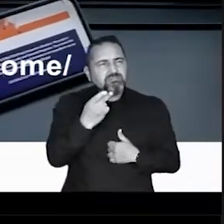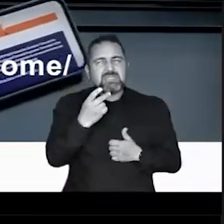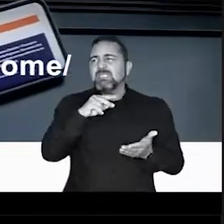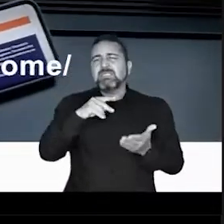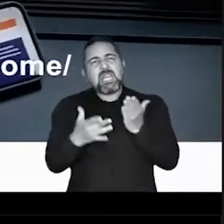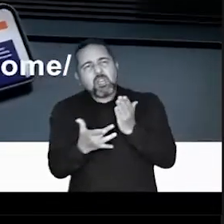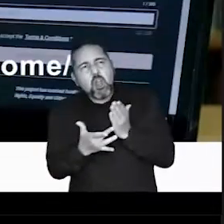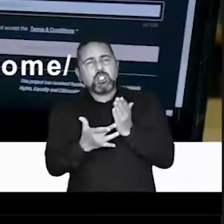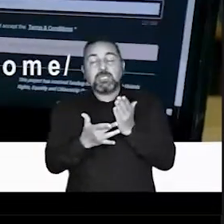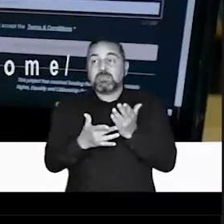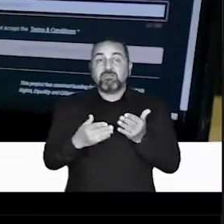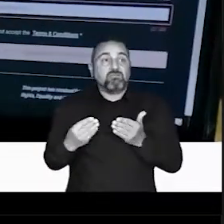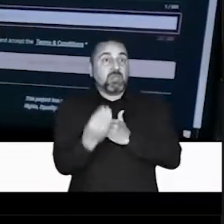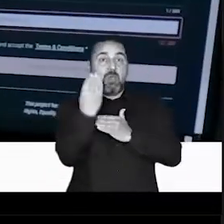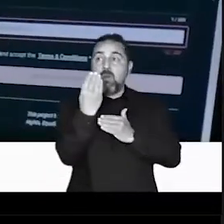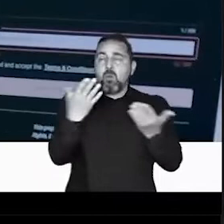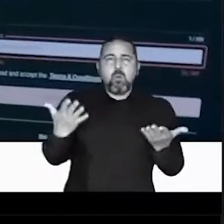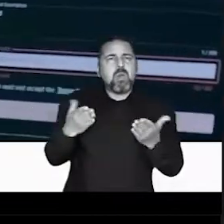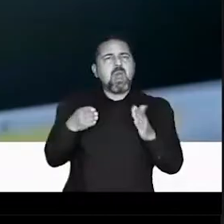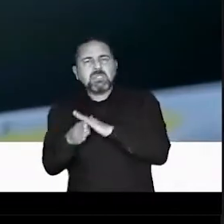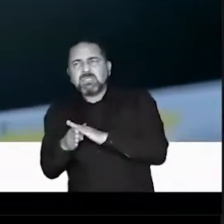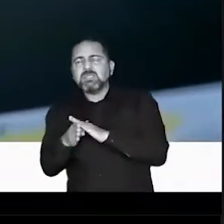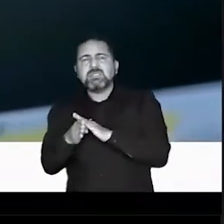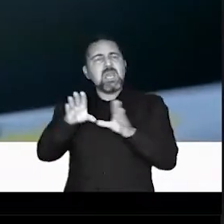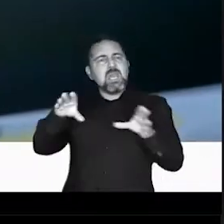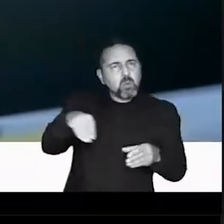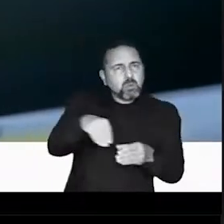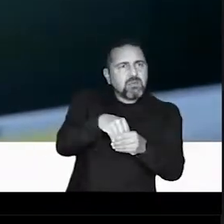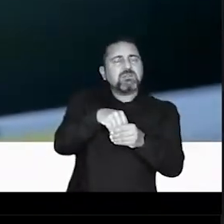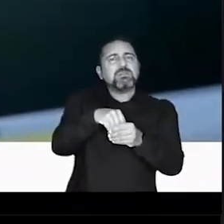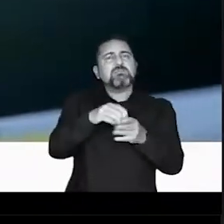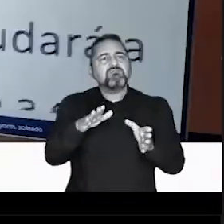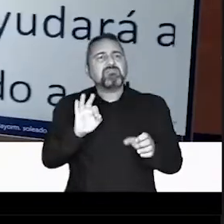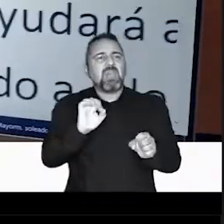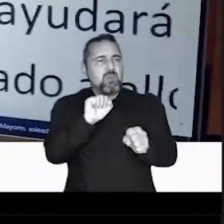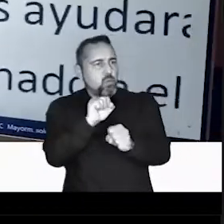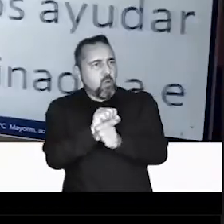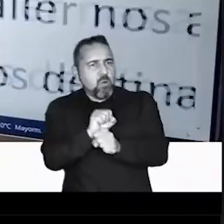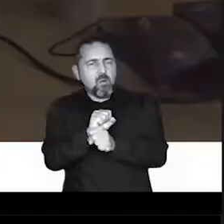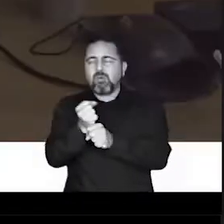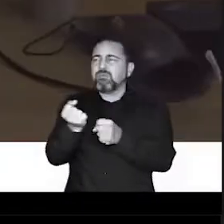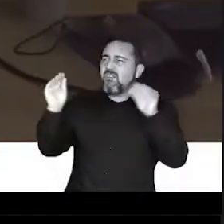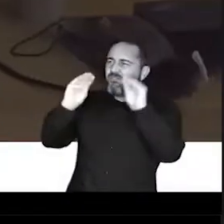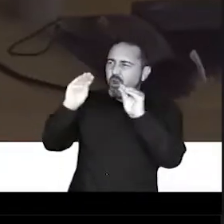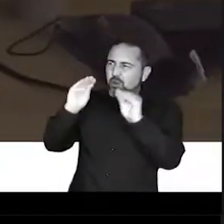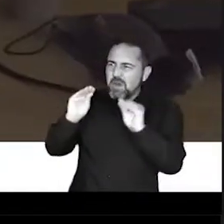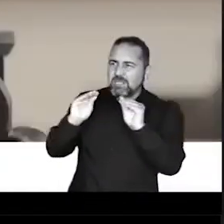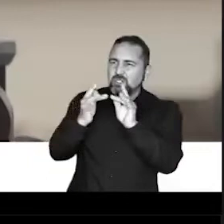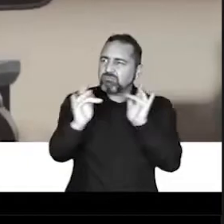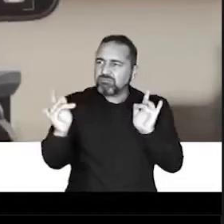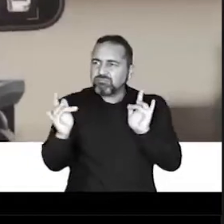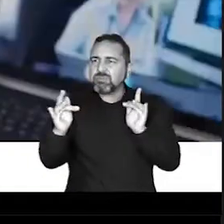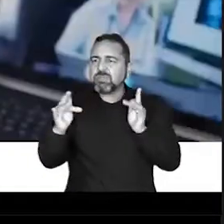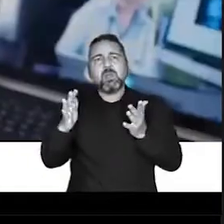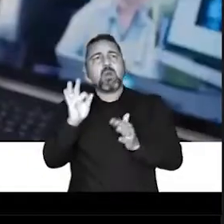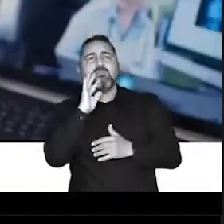analyze, disseminate and transfer innovative, accessible and inclusive technologies in the realms of teleworking, e-learning and